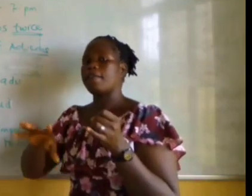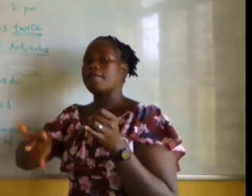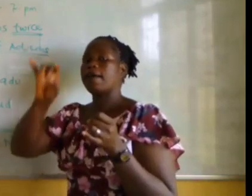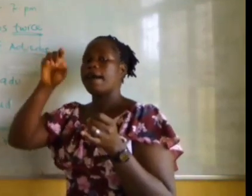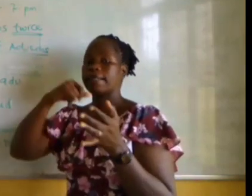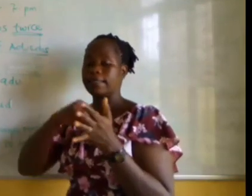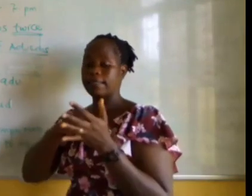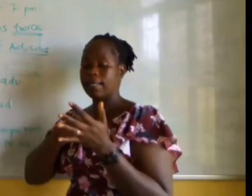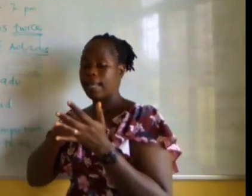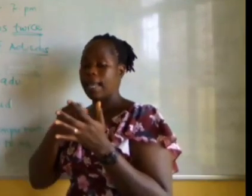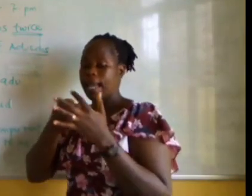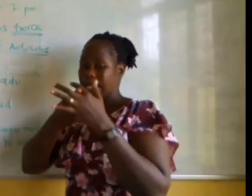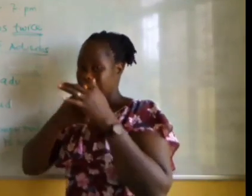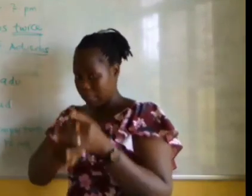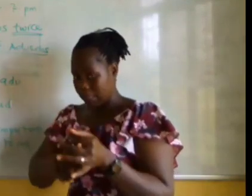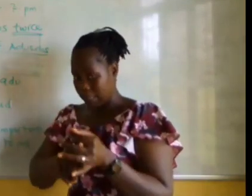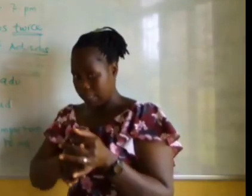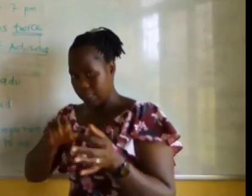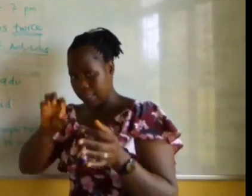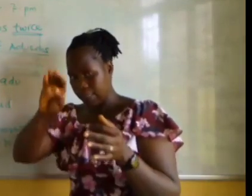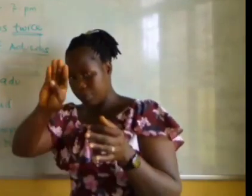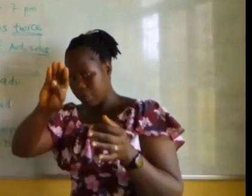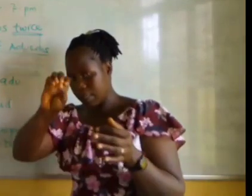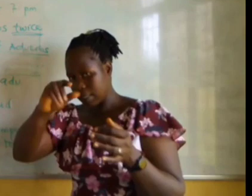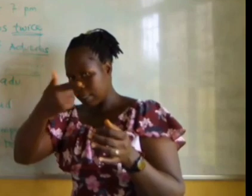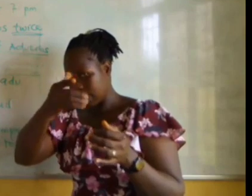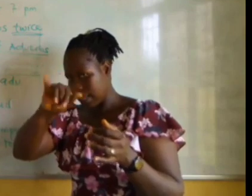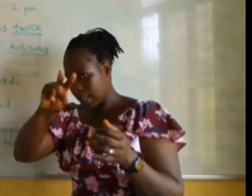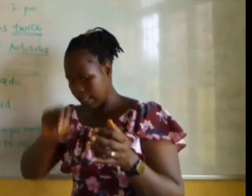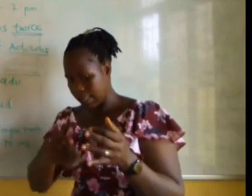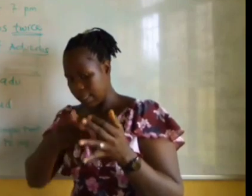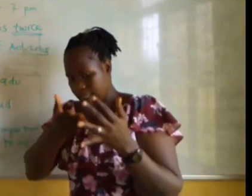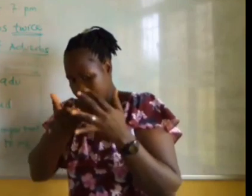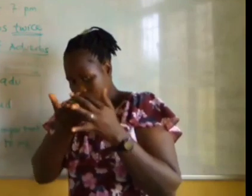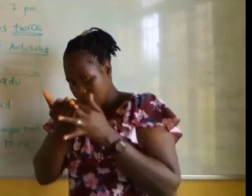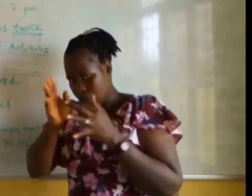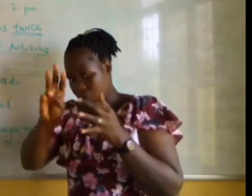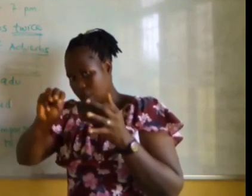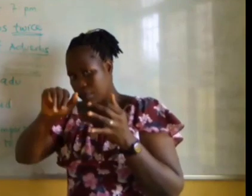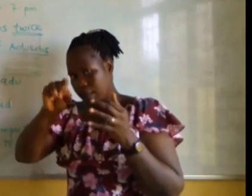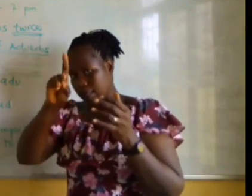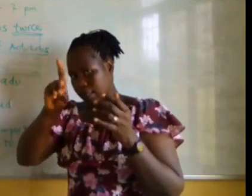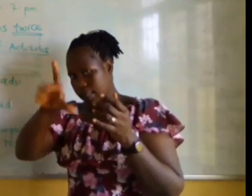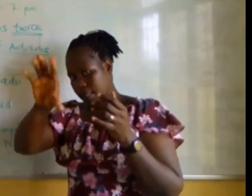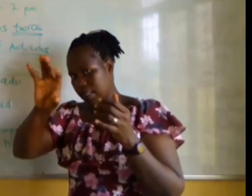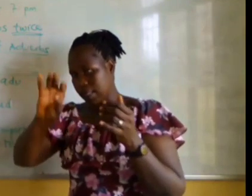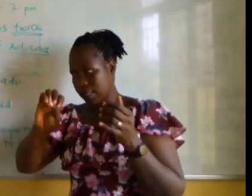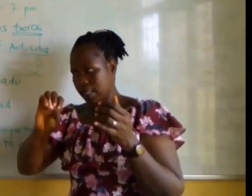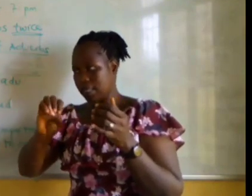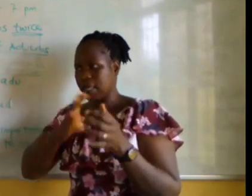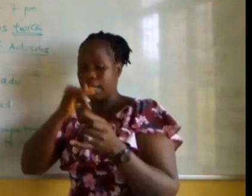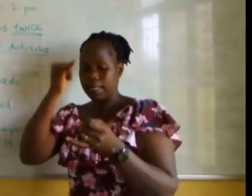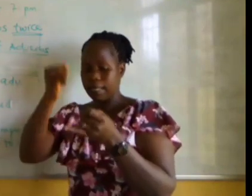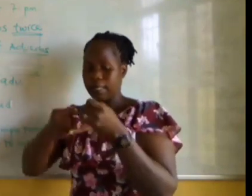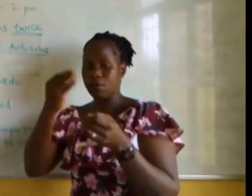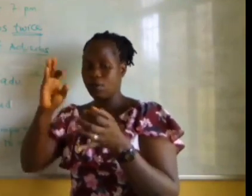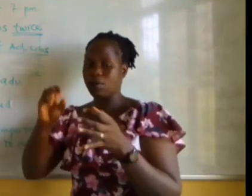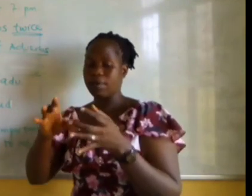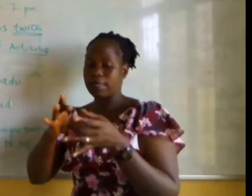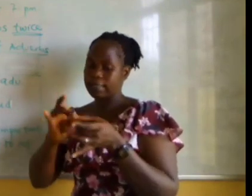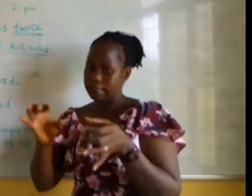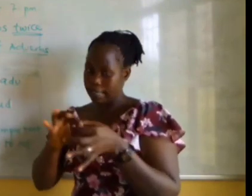found at the middle of a, at the beginning of a sentence, at the middle of a sentence, and at the end of a